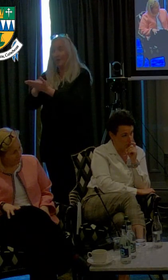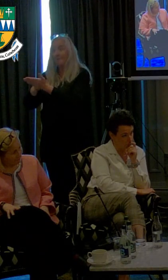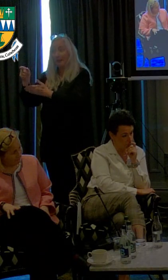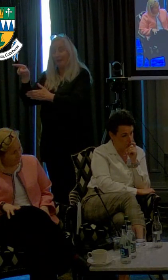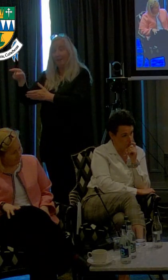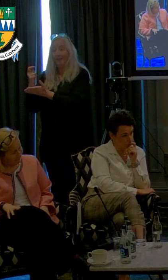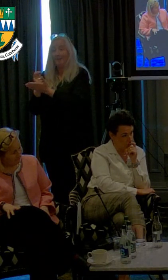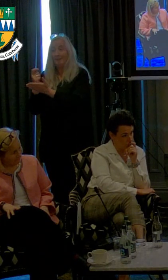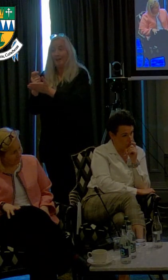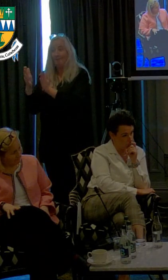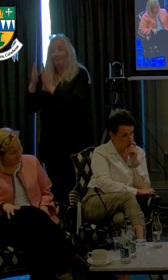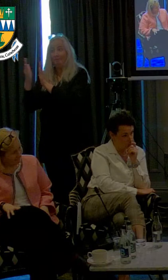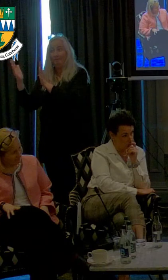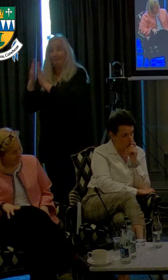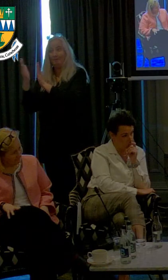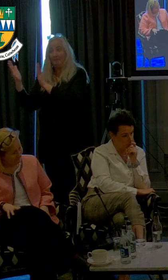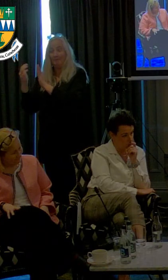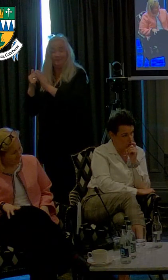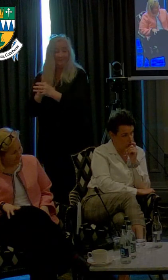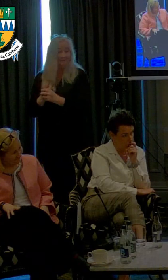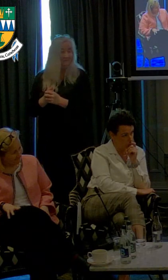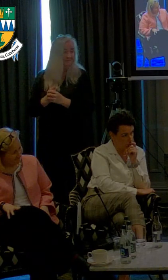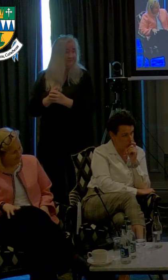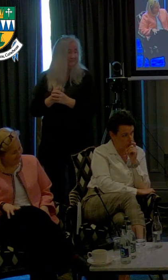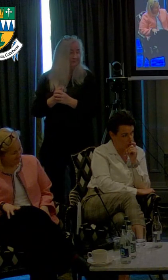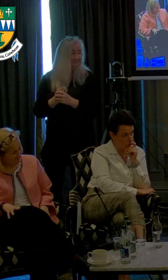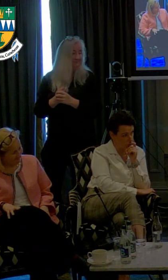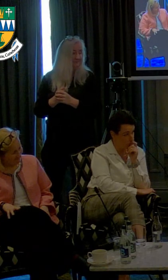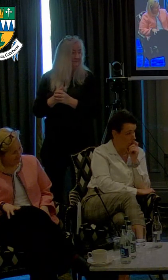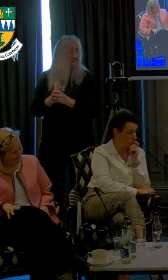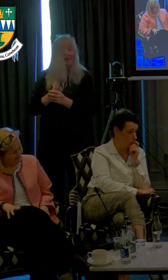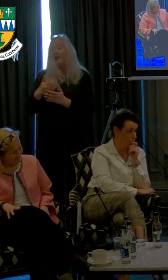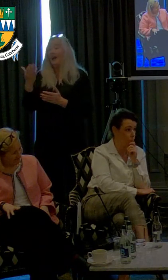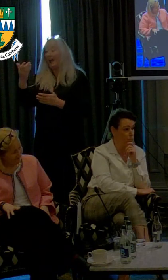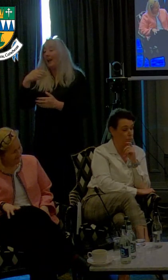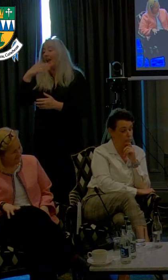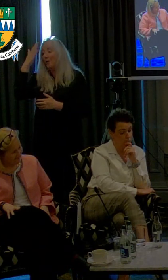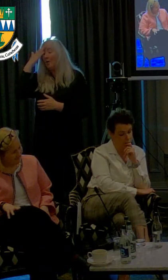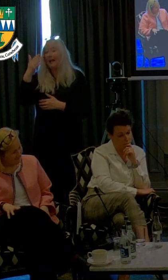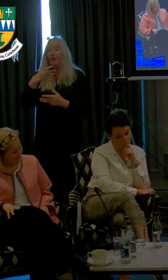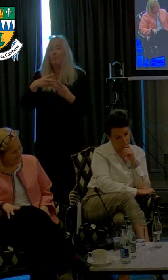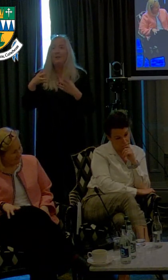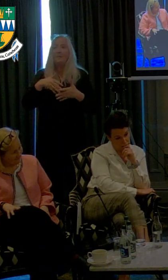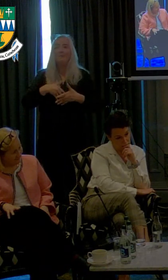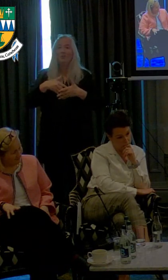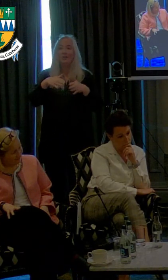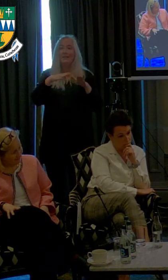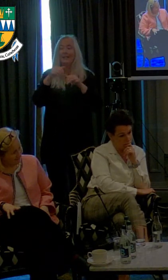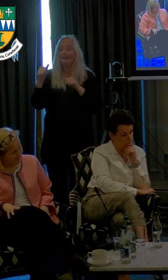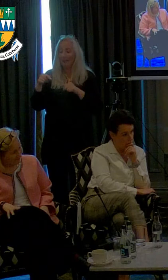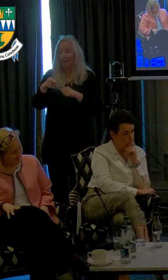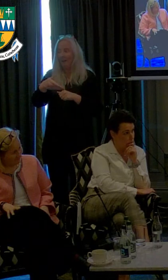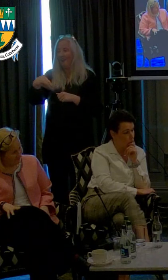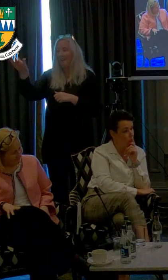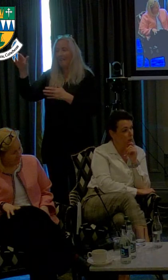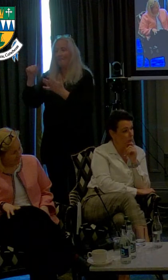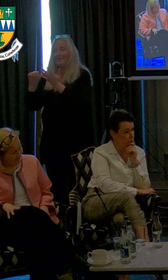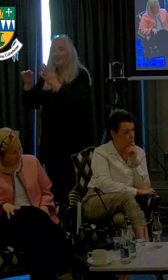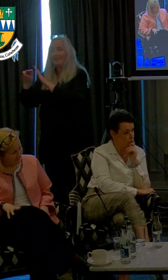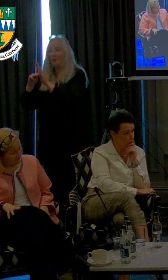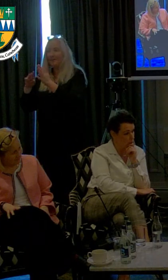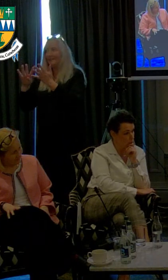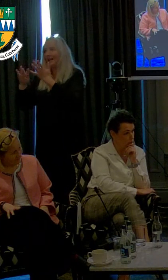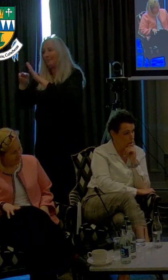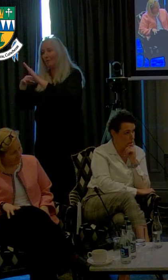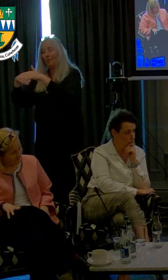memories. Sometimes they say, oh, you can't get her. She's gone for another 6 months or whatever, and she's not there. And the maybe if a person replaces